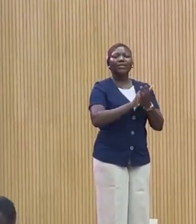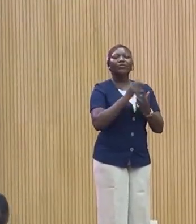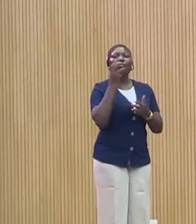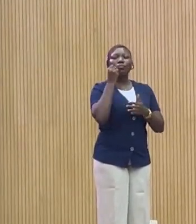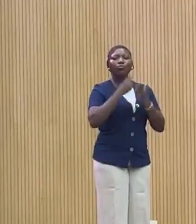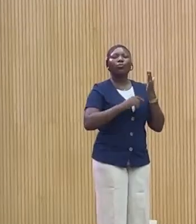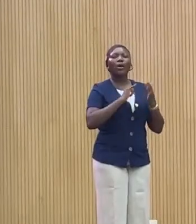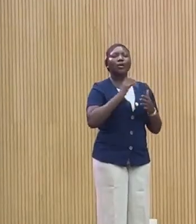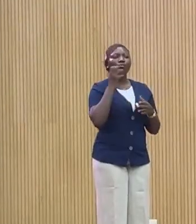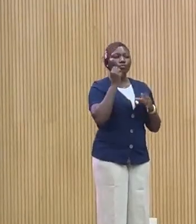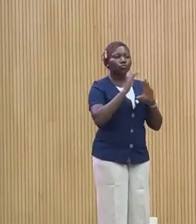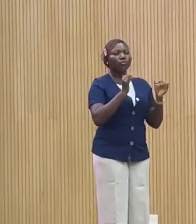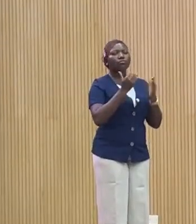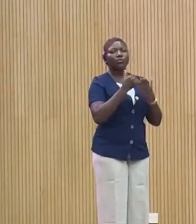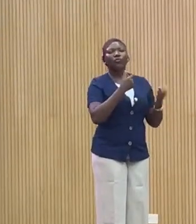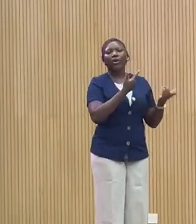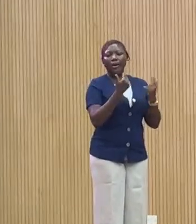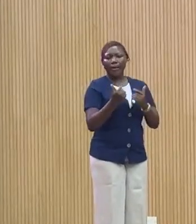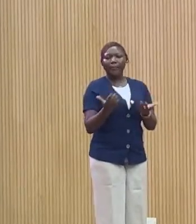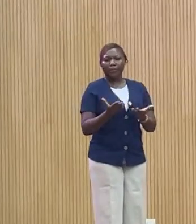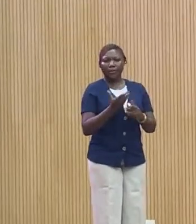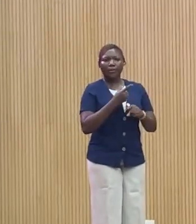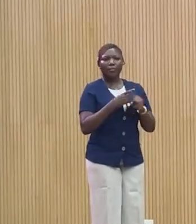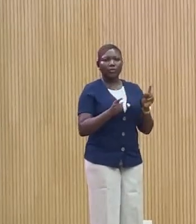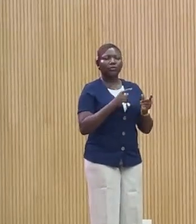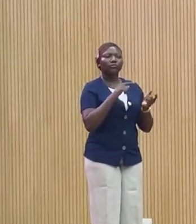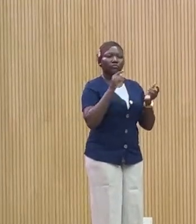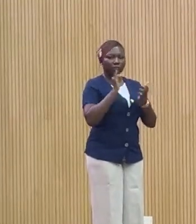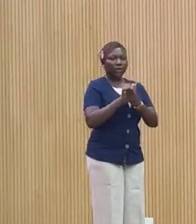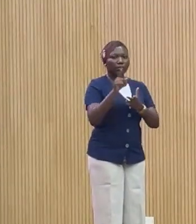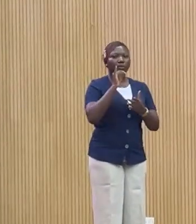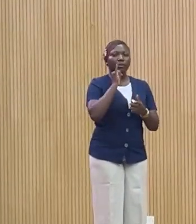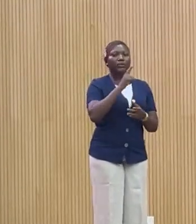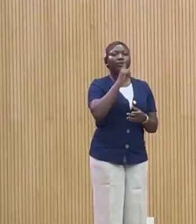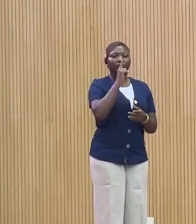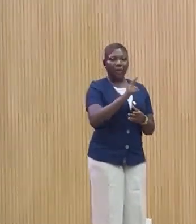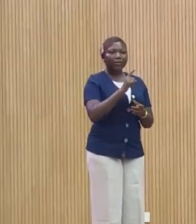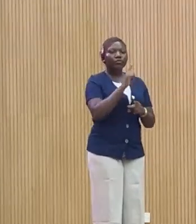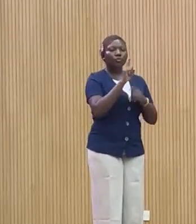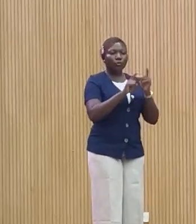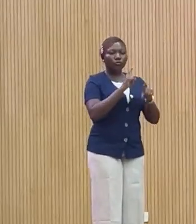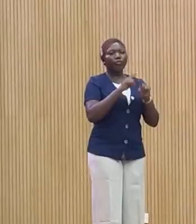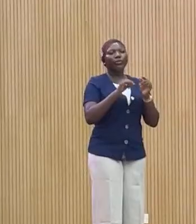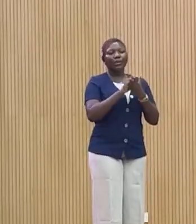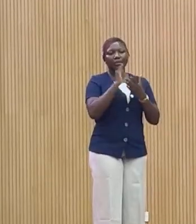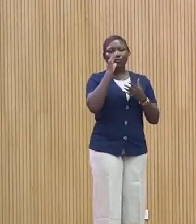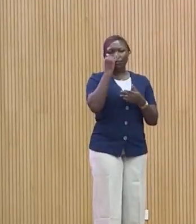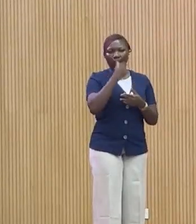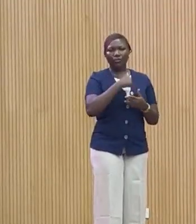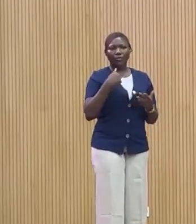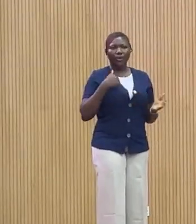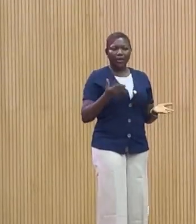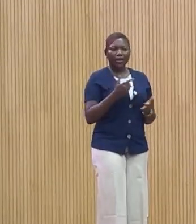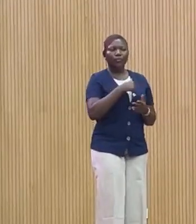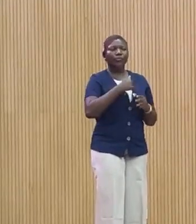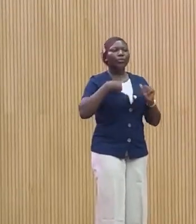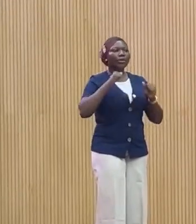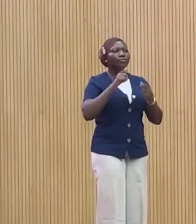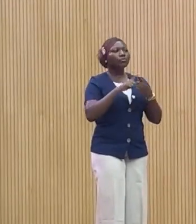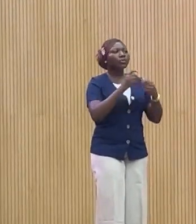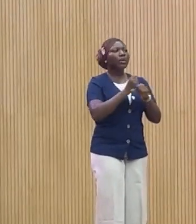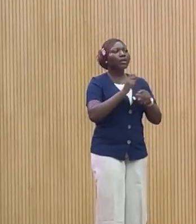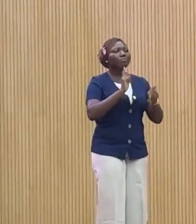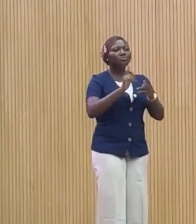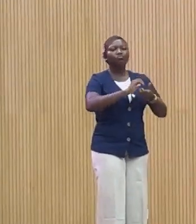But again, it's a very valid criticism, but that is again why we're here. We need to be able to get it in people's hands to be able to test it